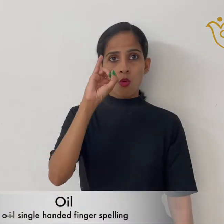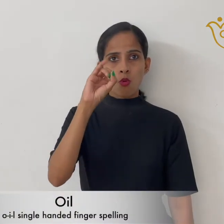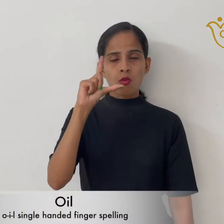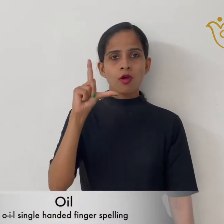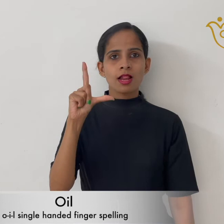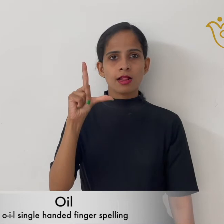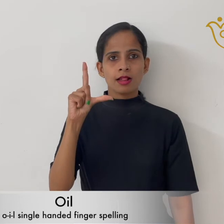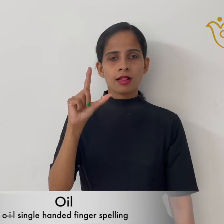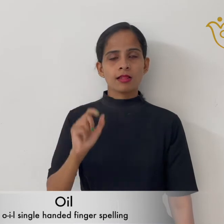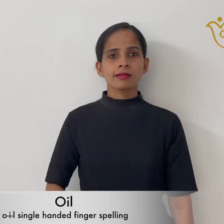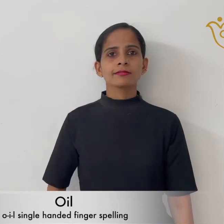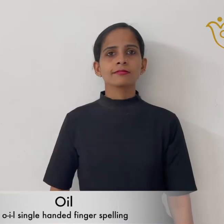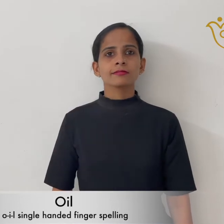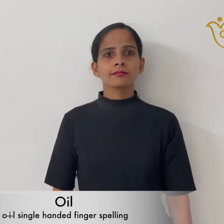oil,